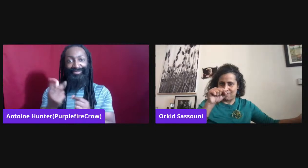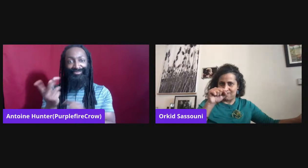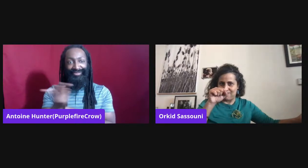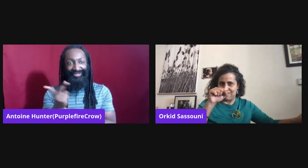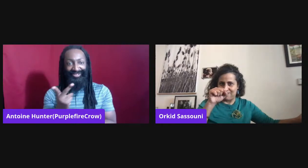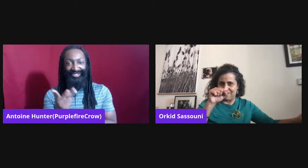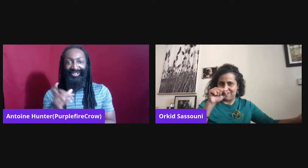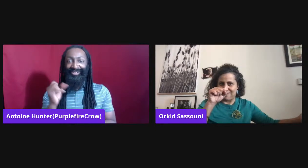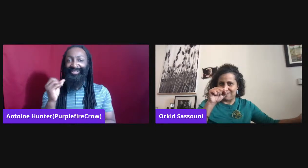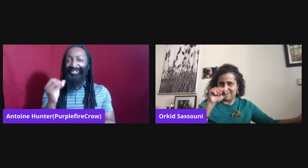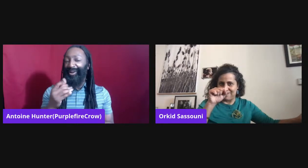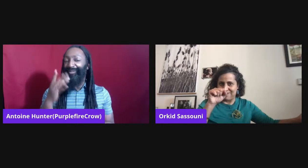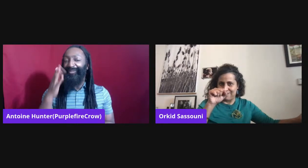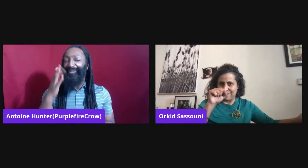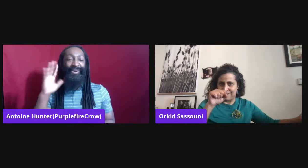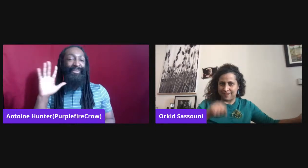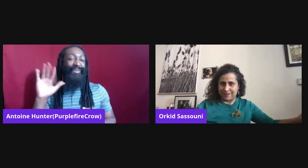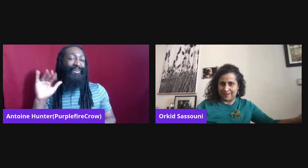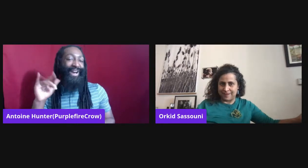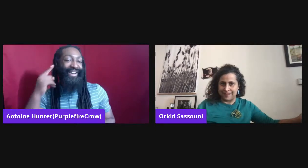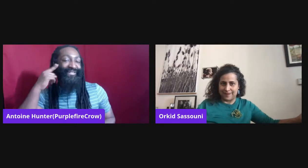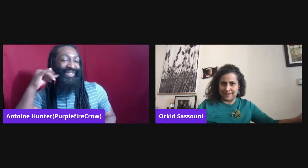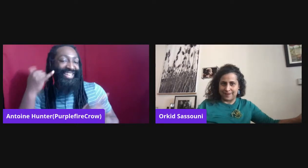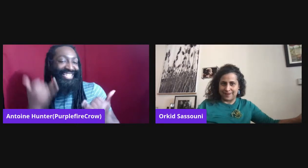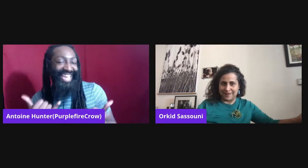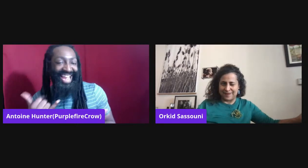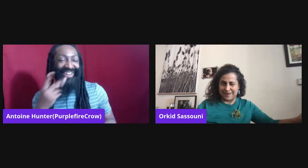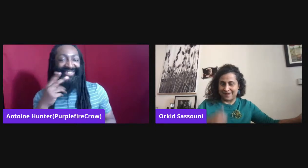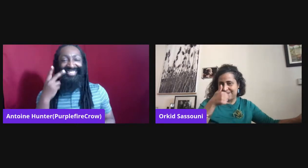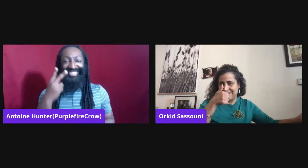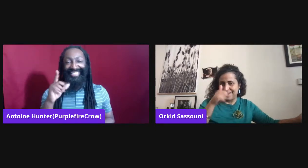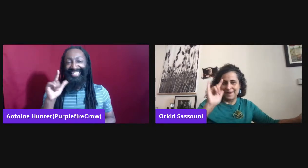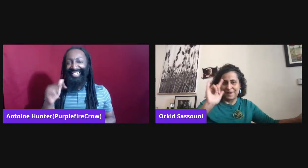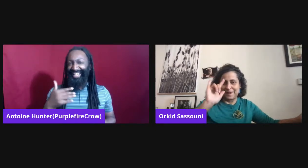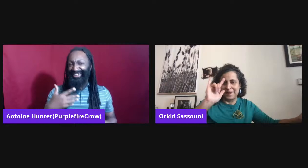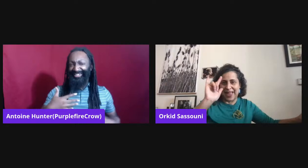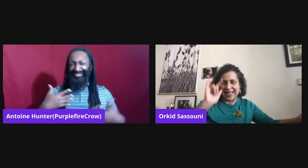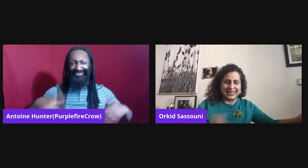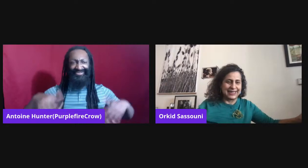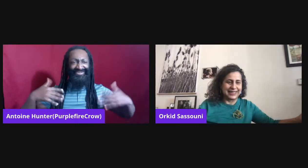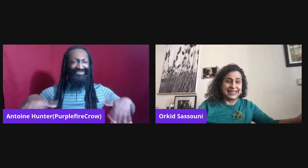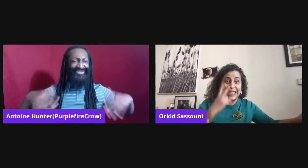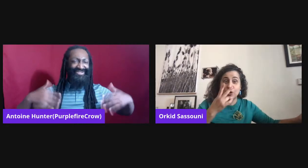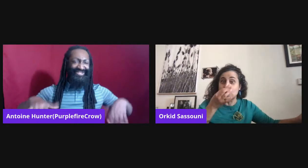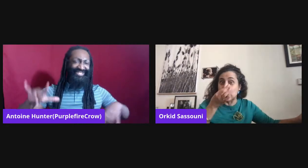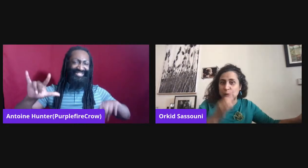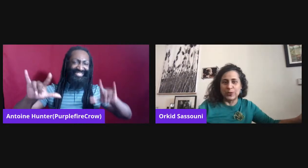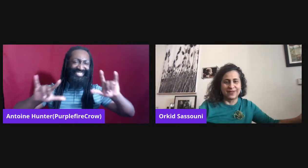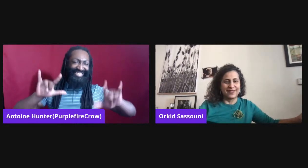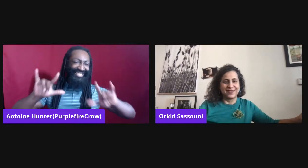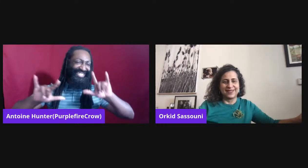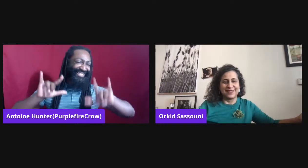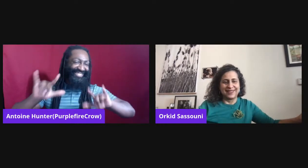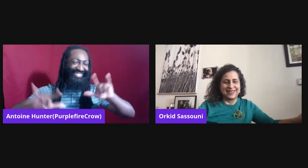back so we can have a group discussion. So bye-bye for now. See you a little later. See you soon.